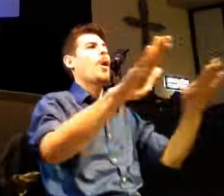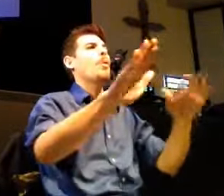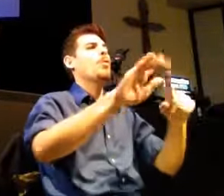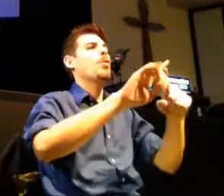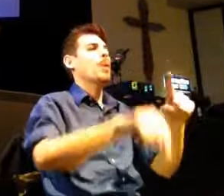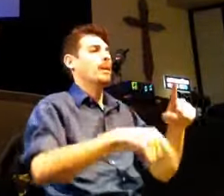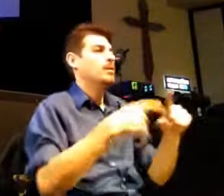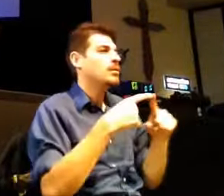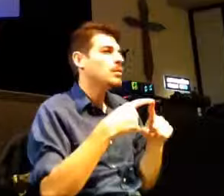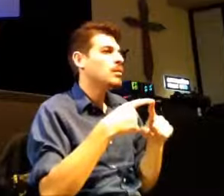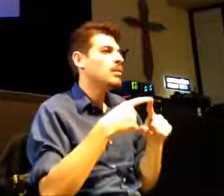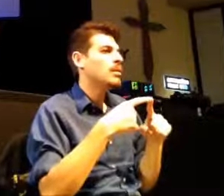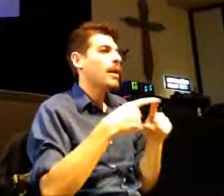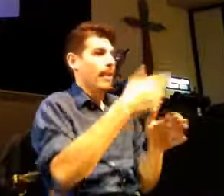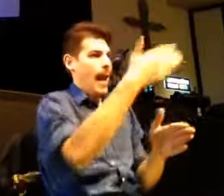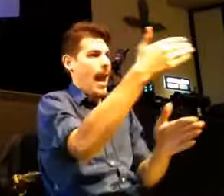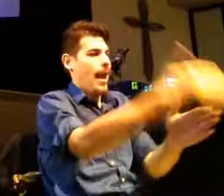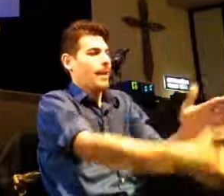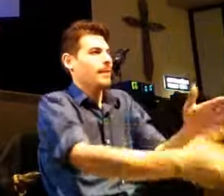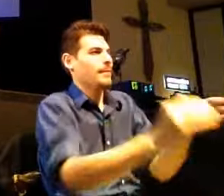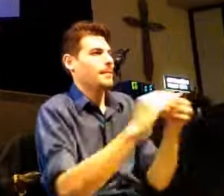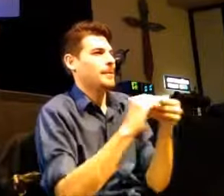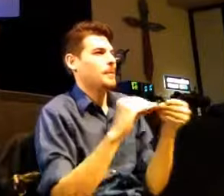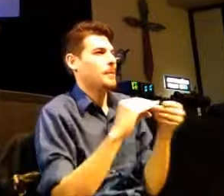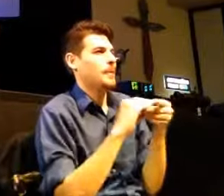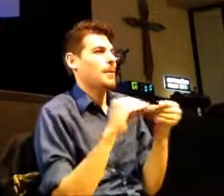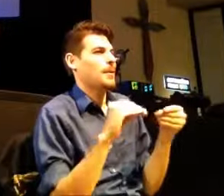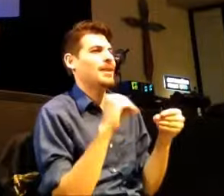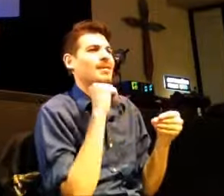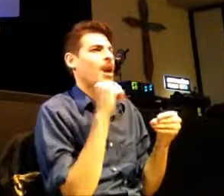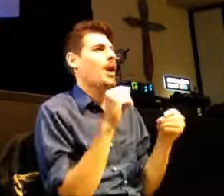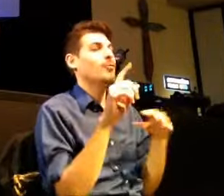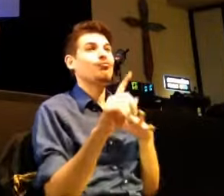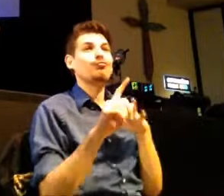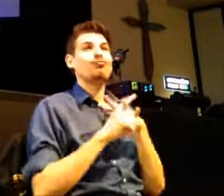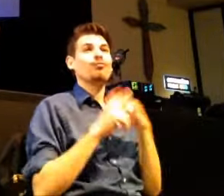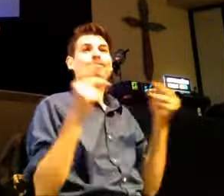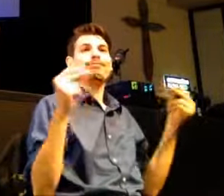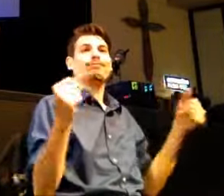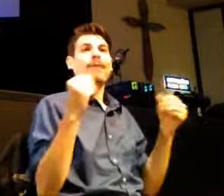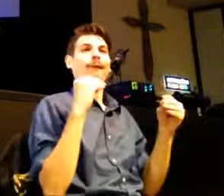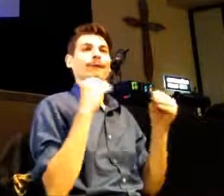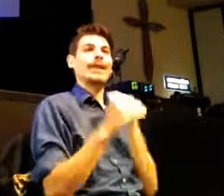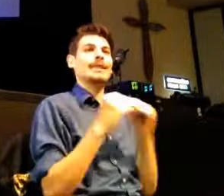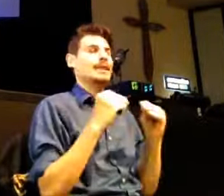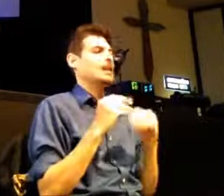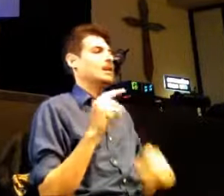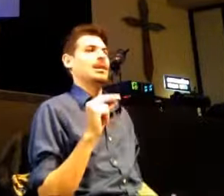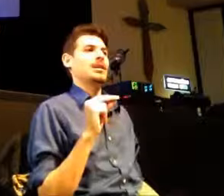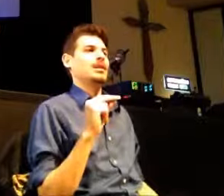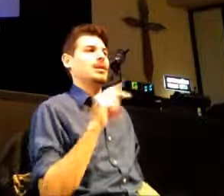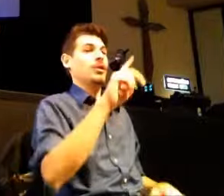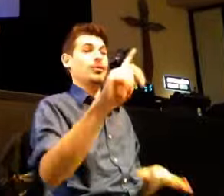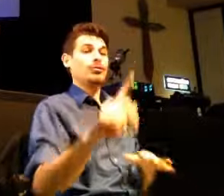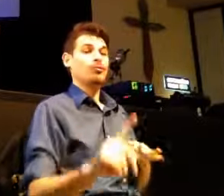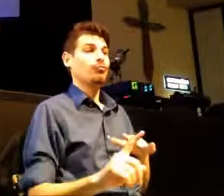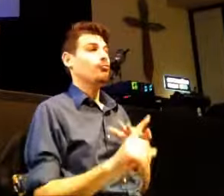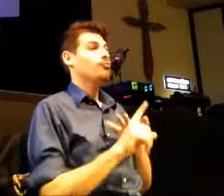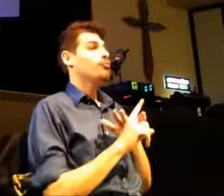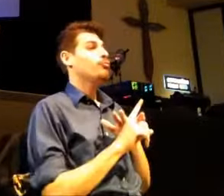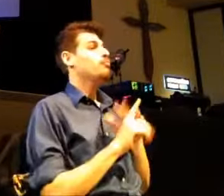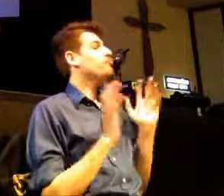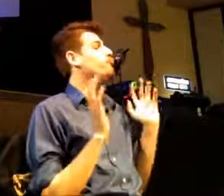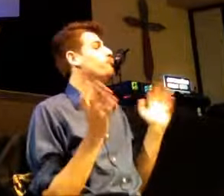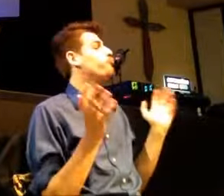okay? Sometimes Jesus shows up in our life and he heals or fixes or calms